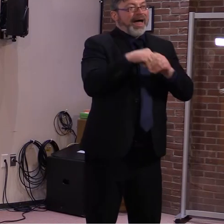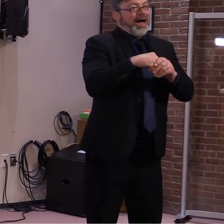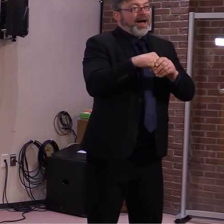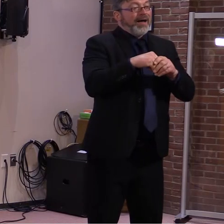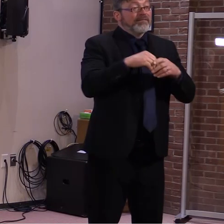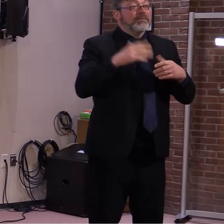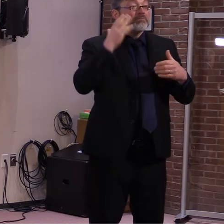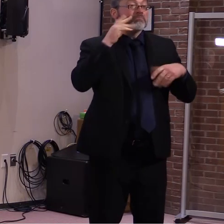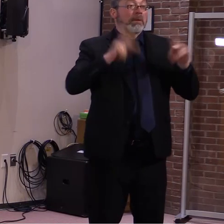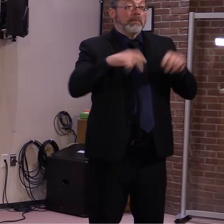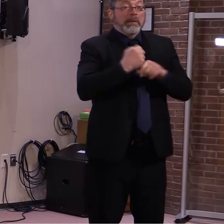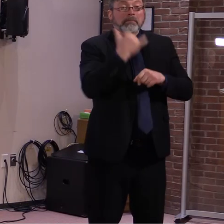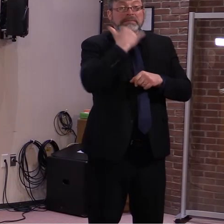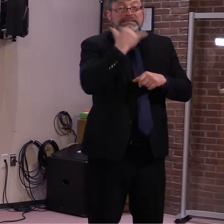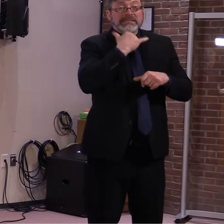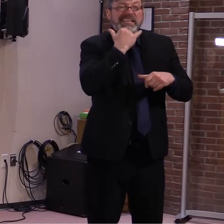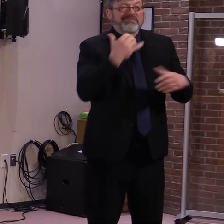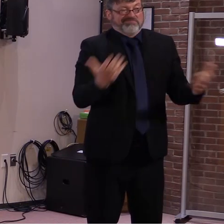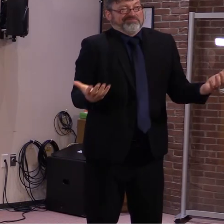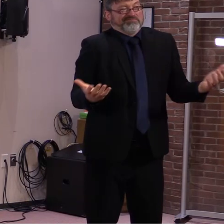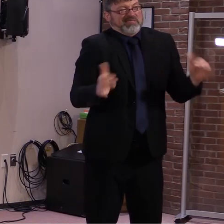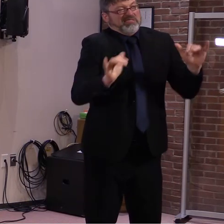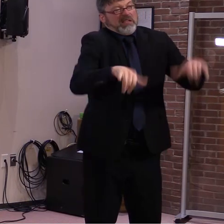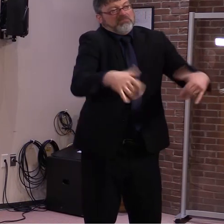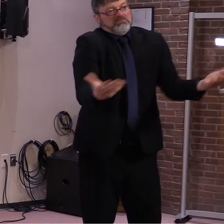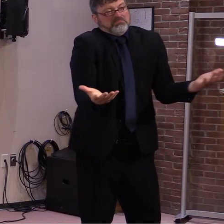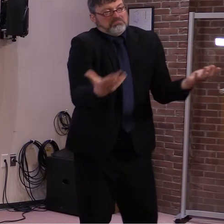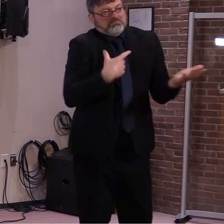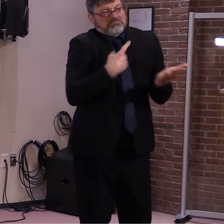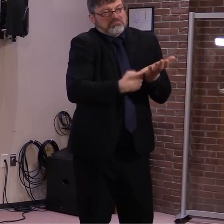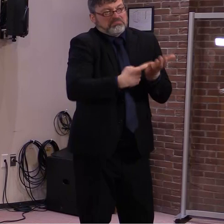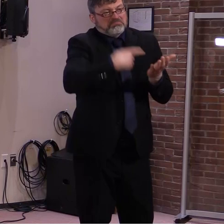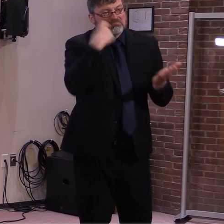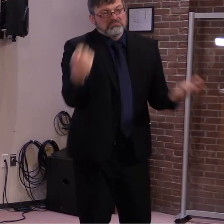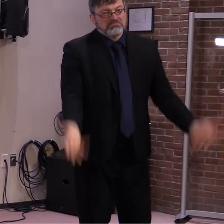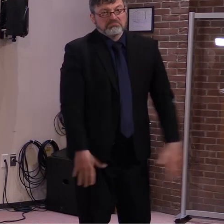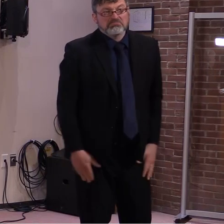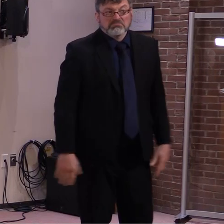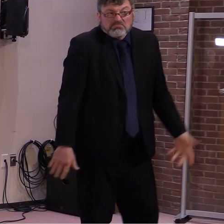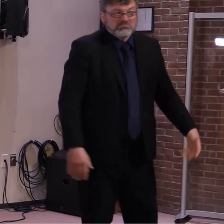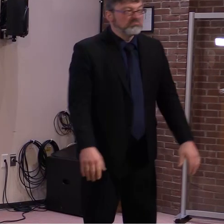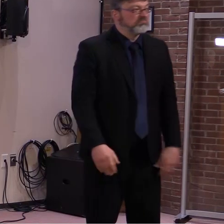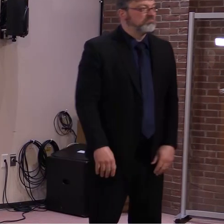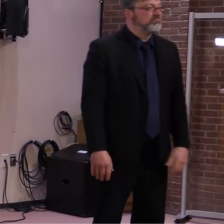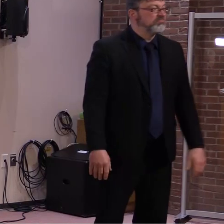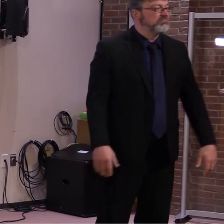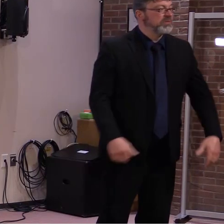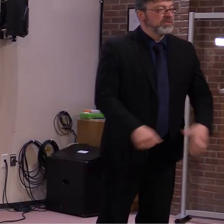sort of dropped vials or something like that. But in terms of